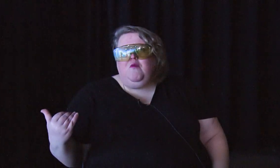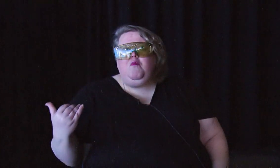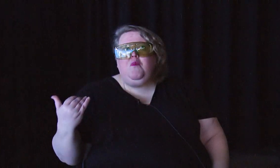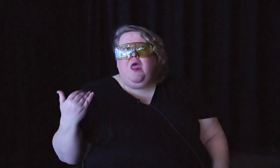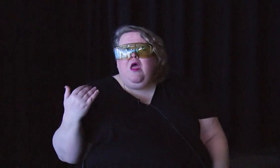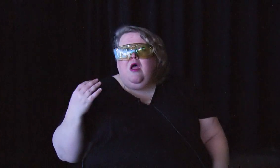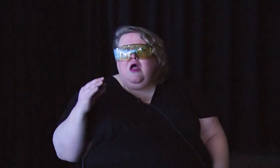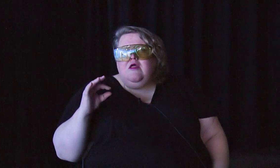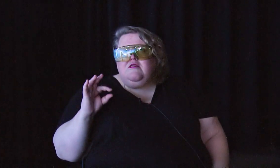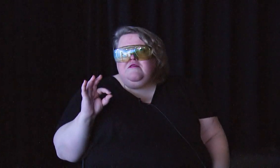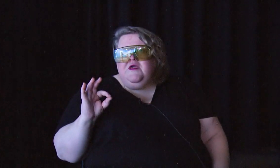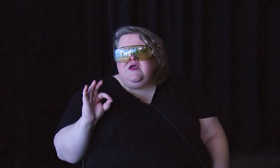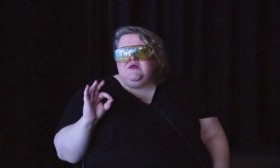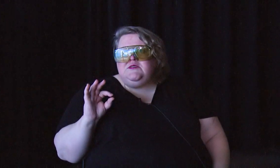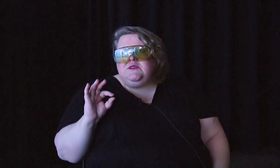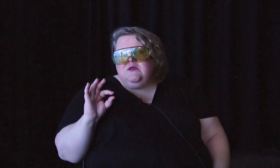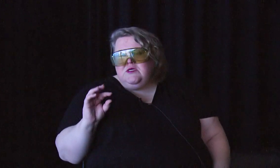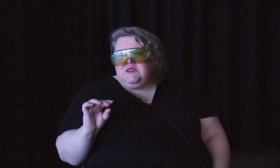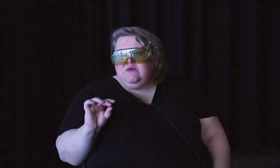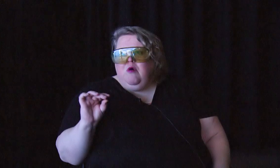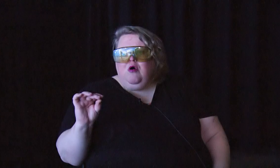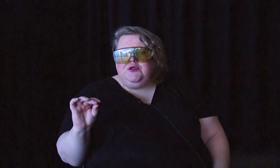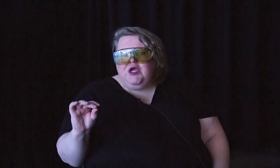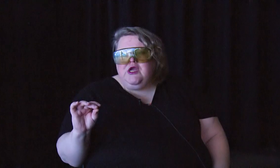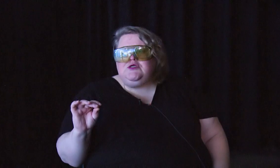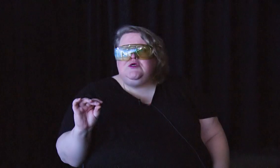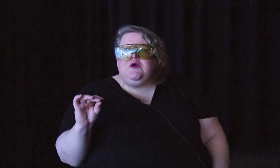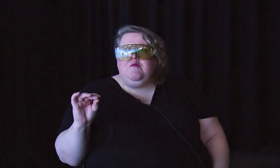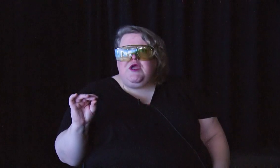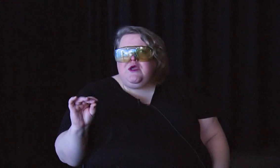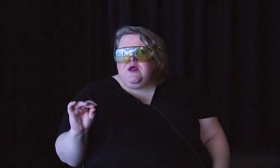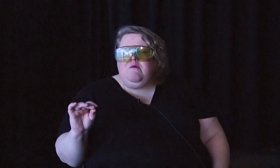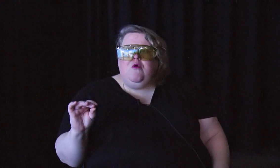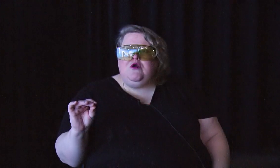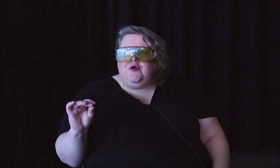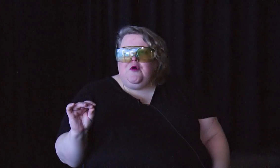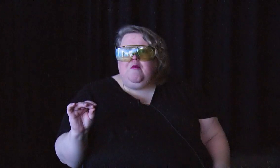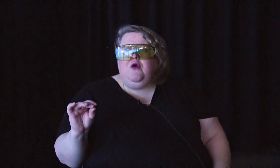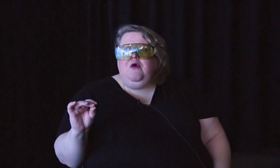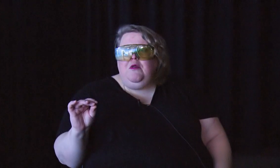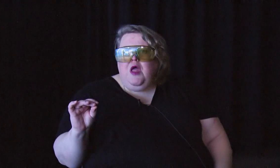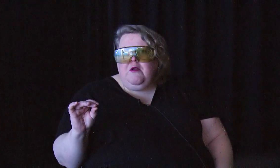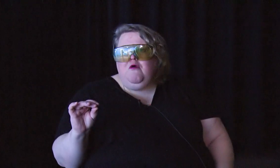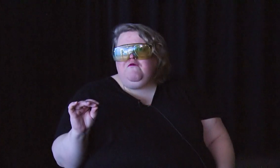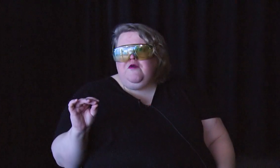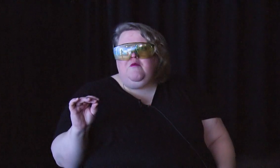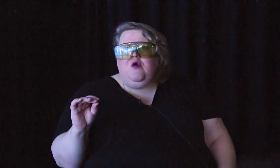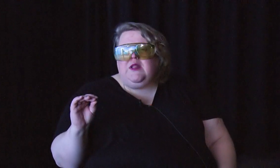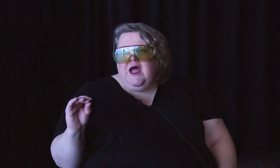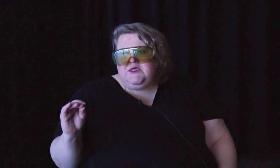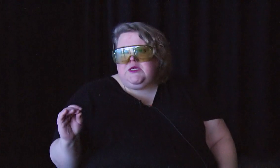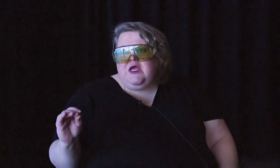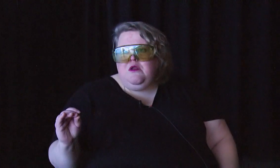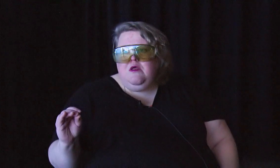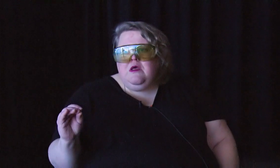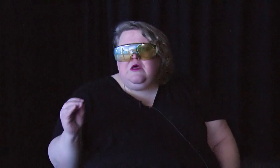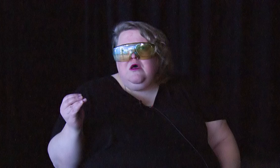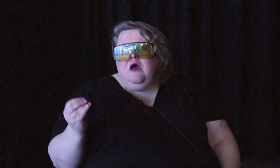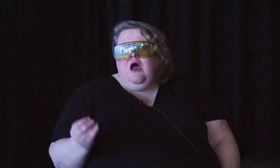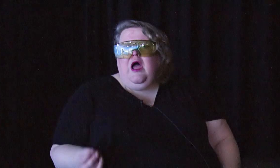these these small changes are making it more durable and hopefully more lasting I